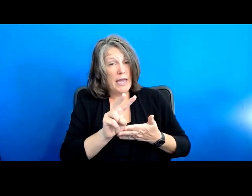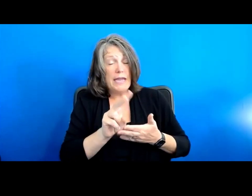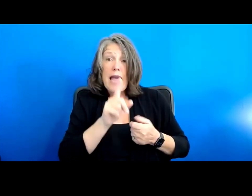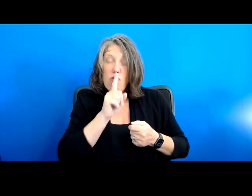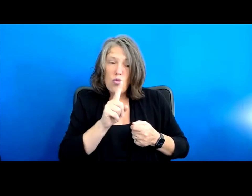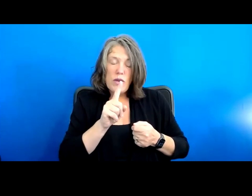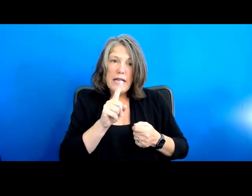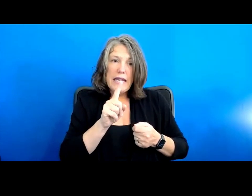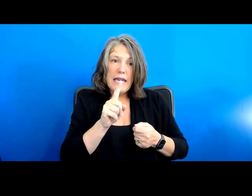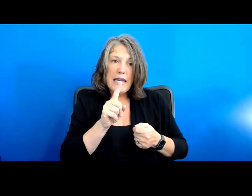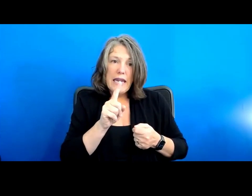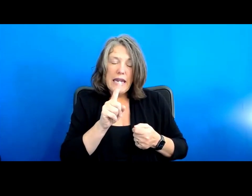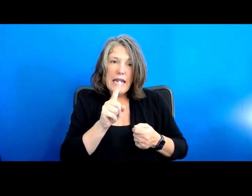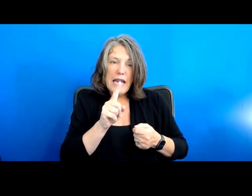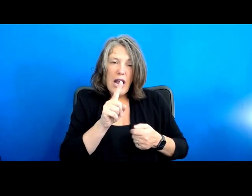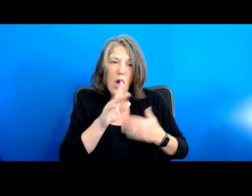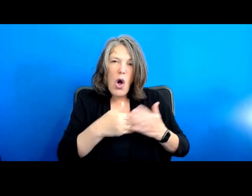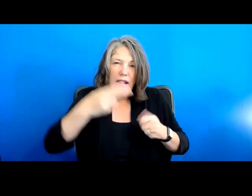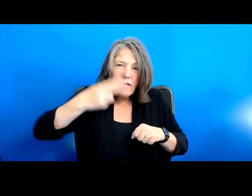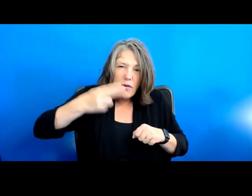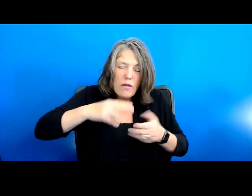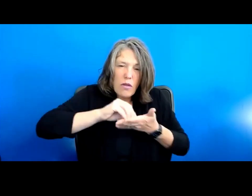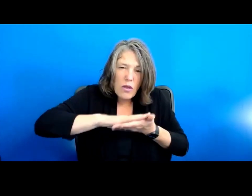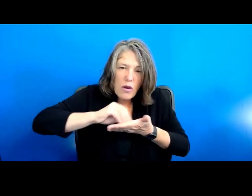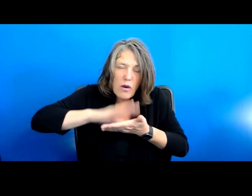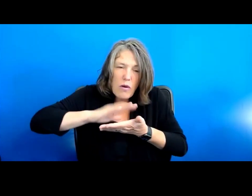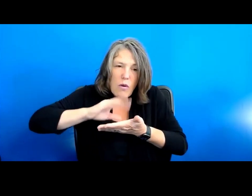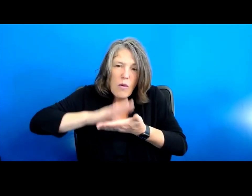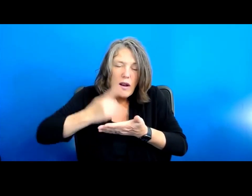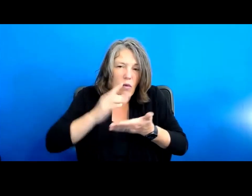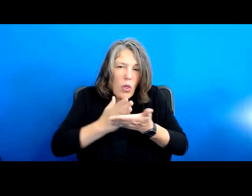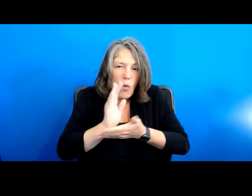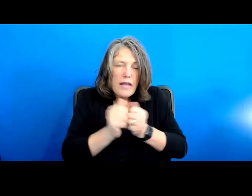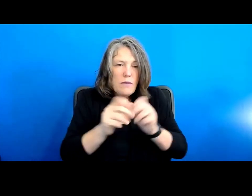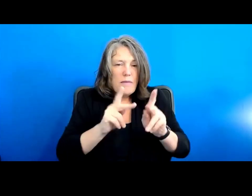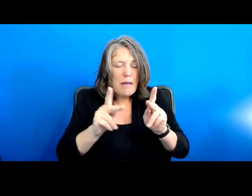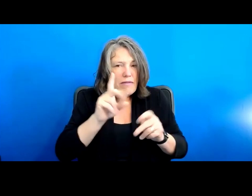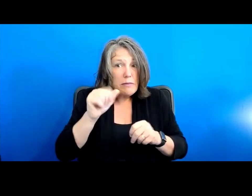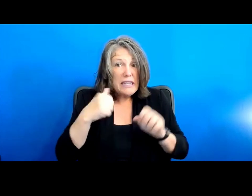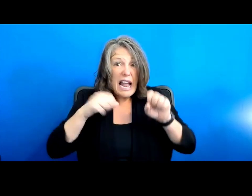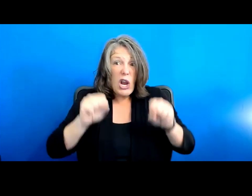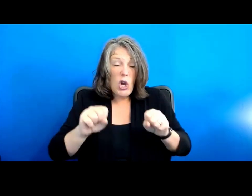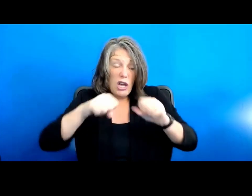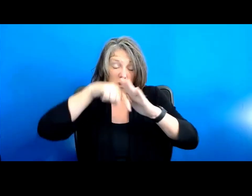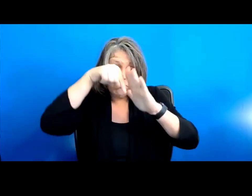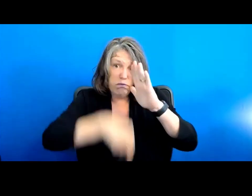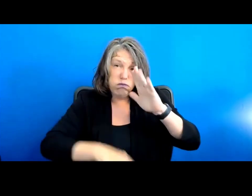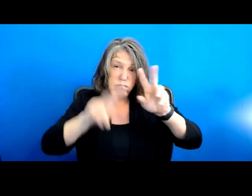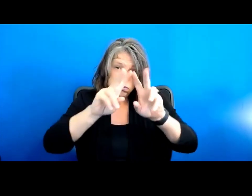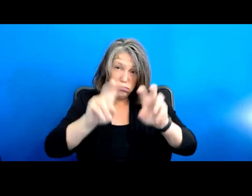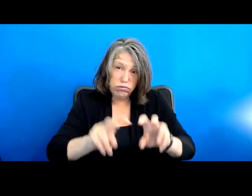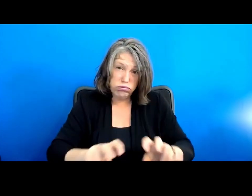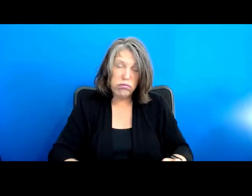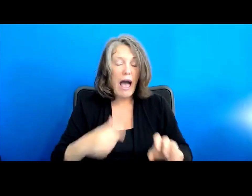depth at the record of the United States on the rights of persons with disabilities. I'm just using that as an